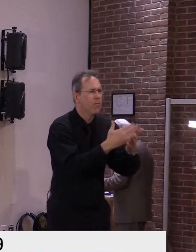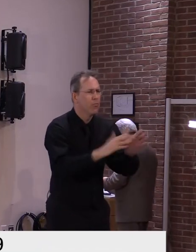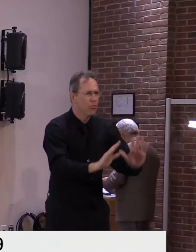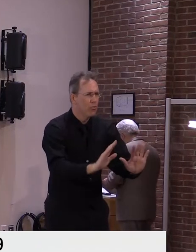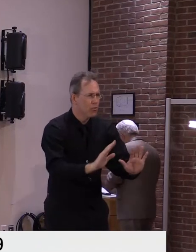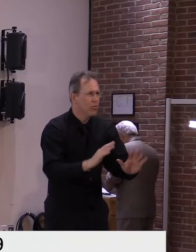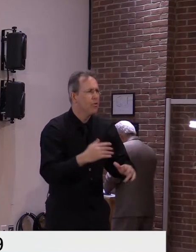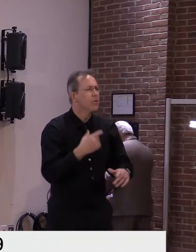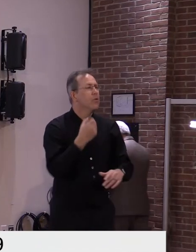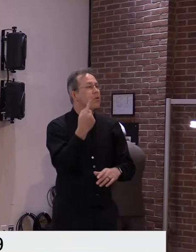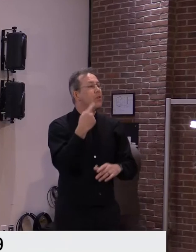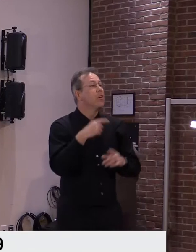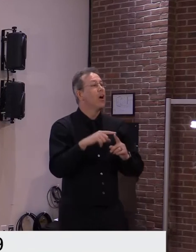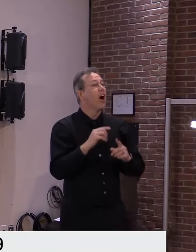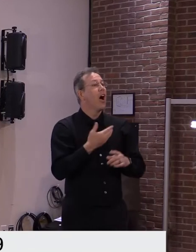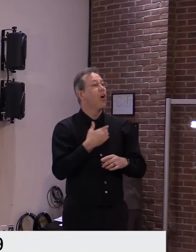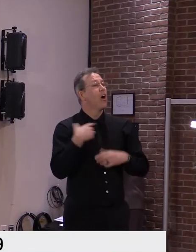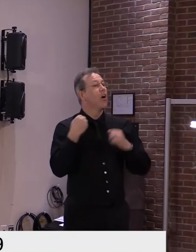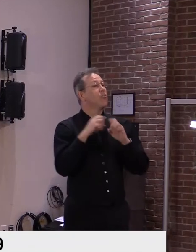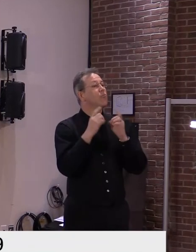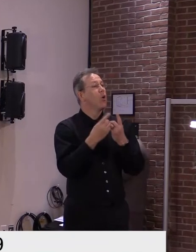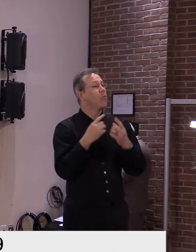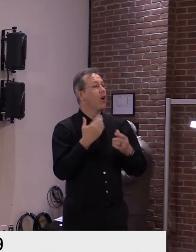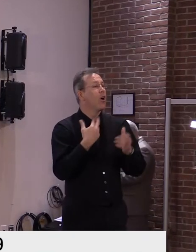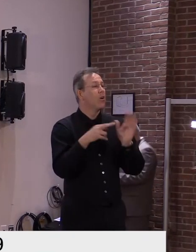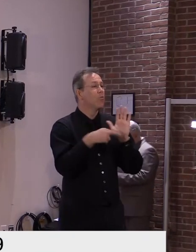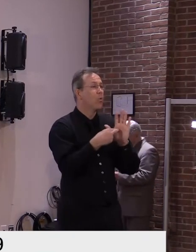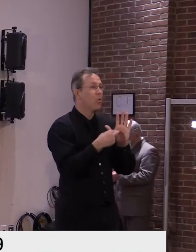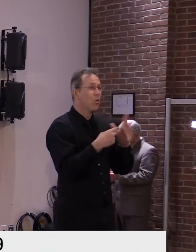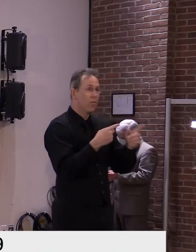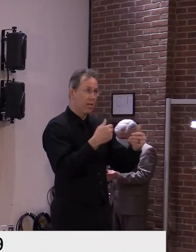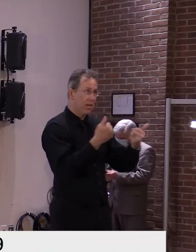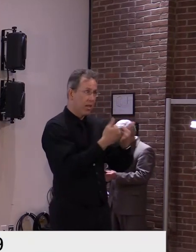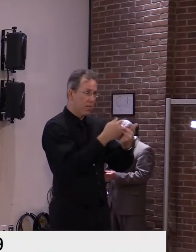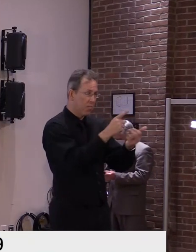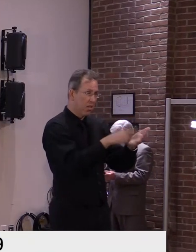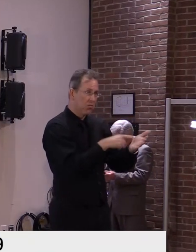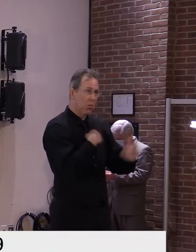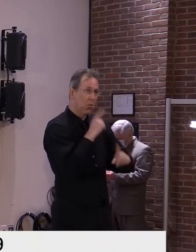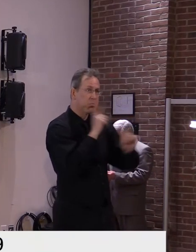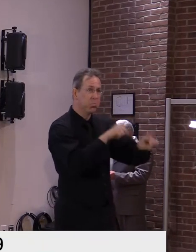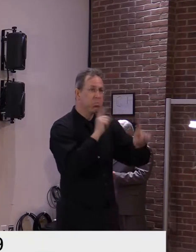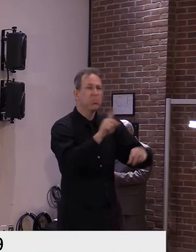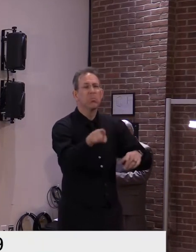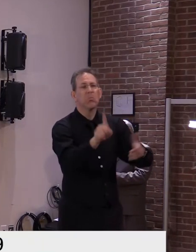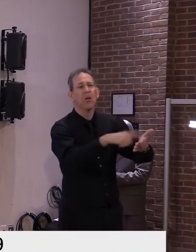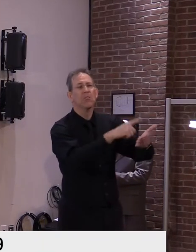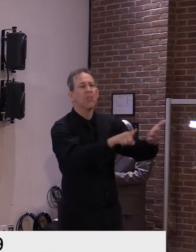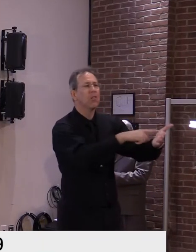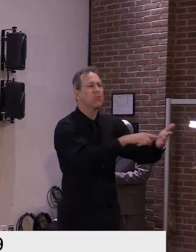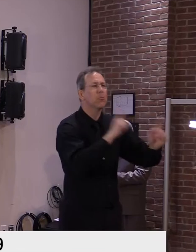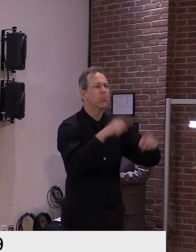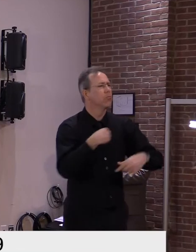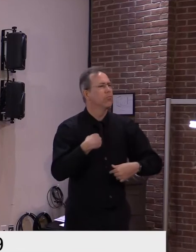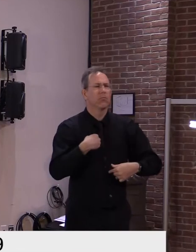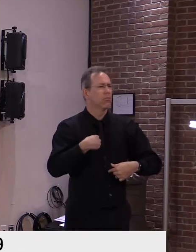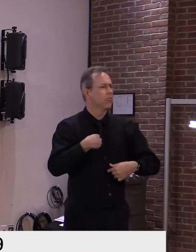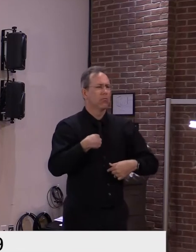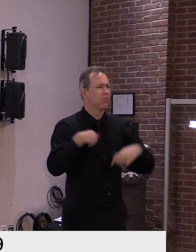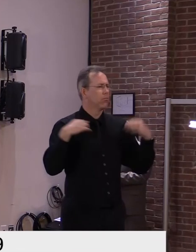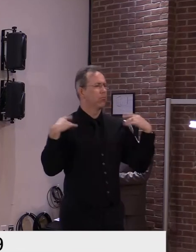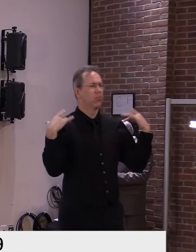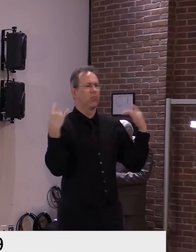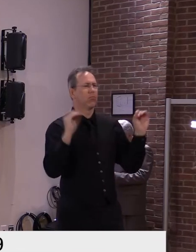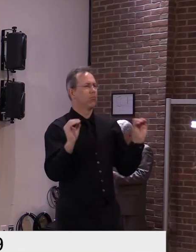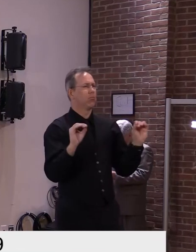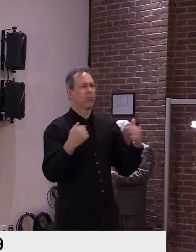department's role is to use contact tracing and interviewing and appraisal of the situation,